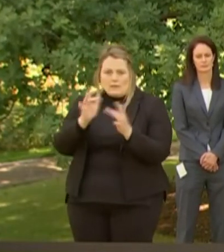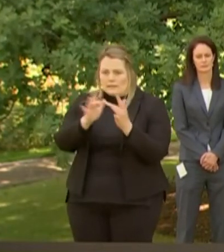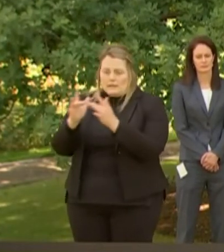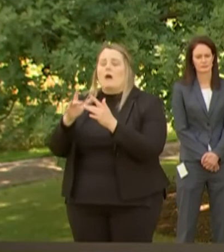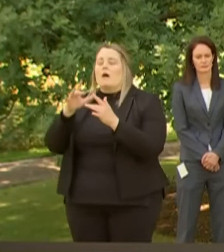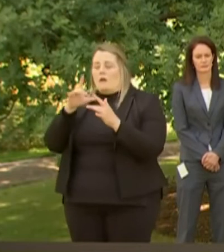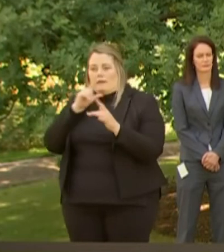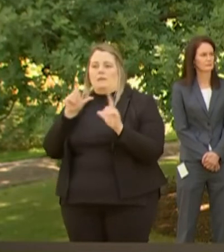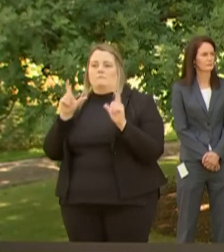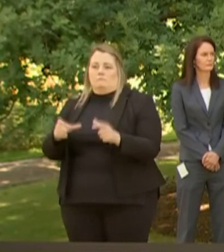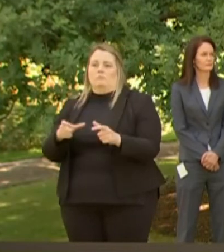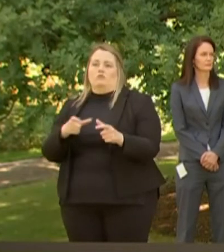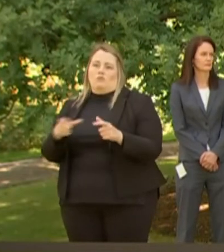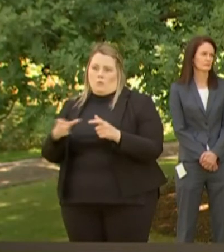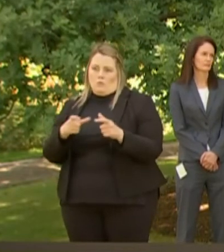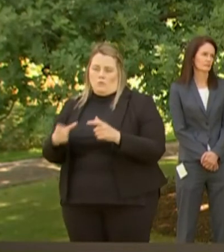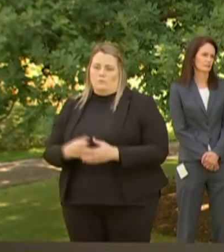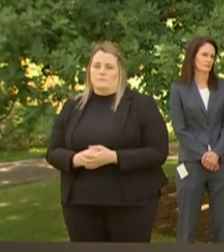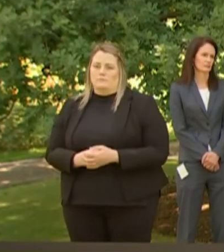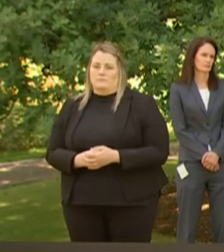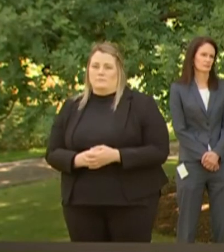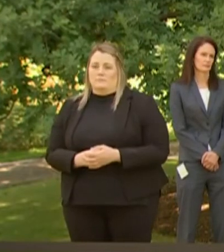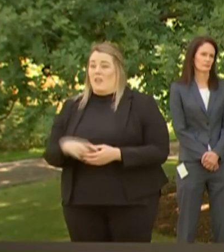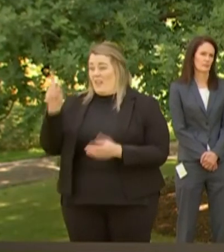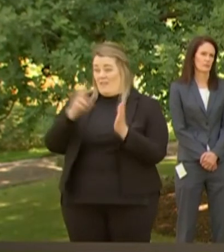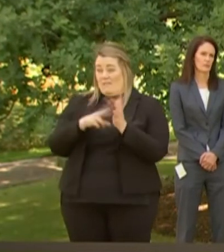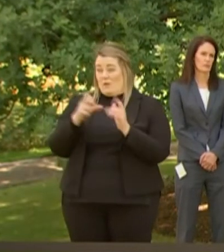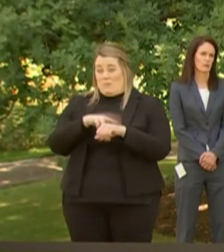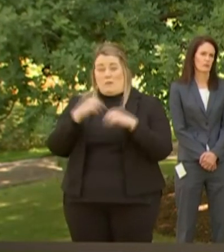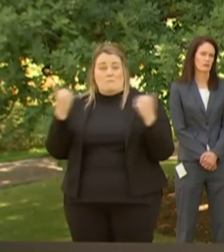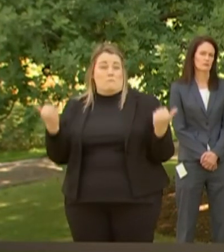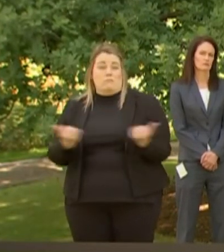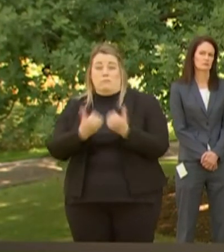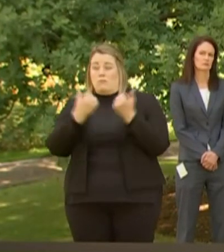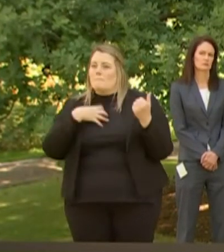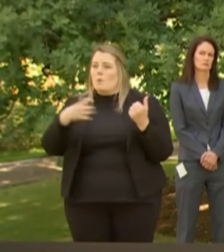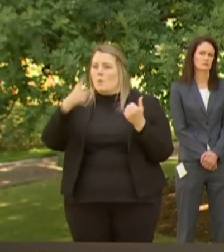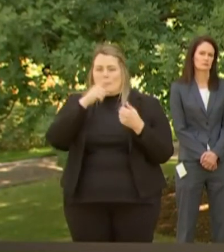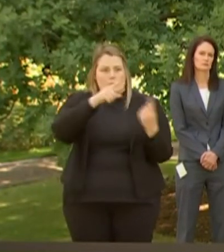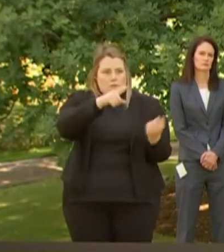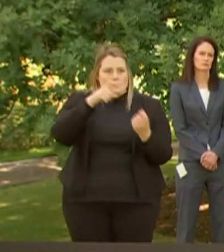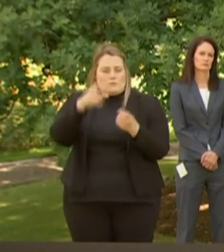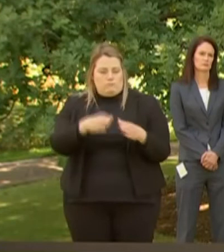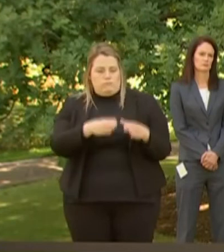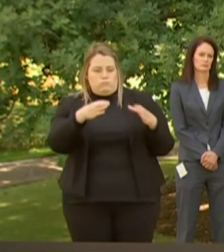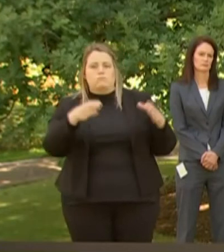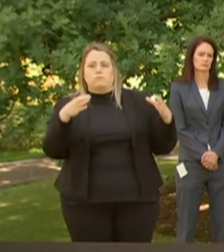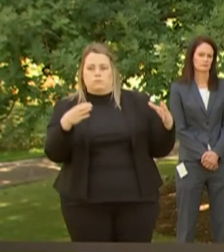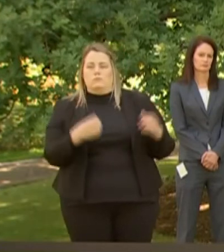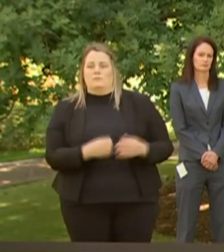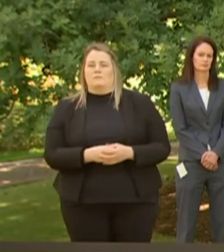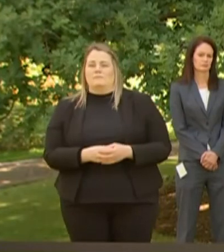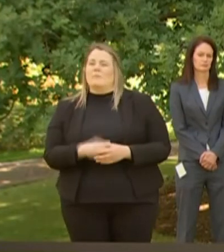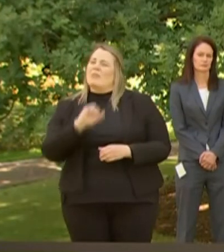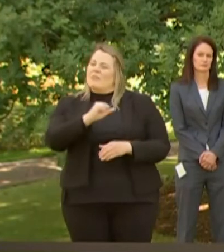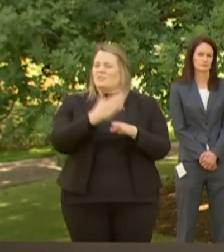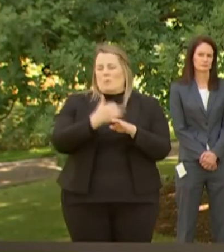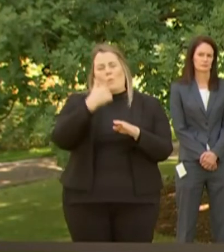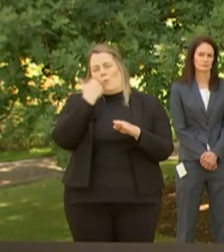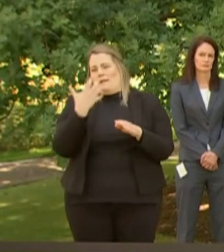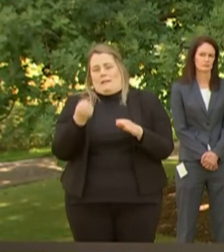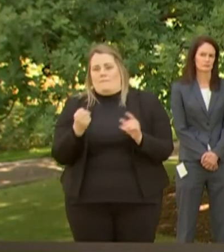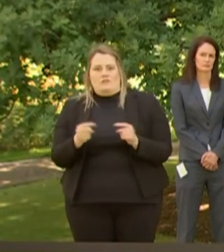believe Victoria Police, with more resources than they've ever had, more recruits than they've ever had, it'll be a challenge for them, as any operation is. But I think